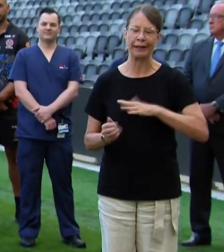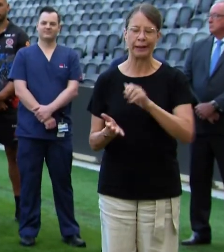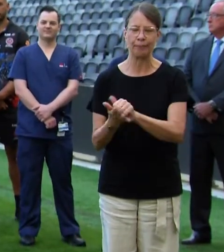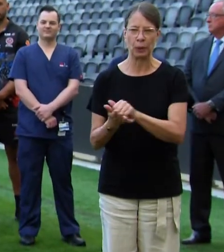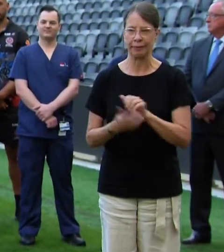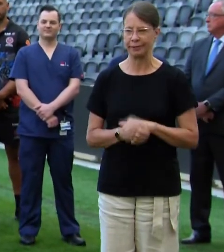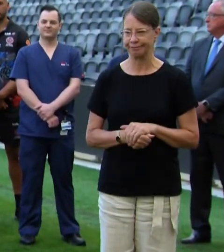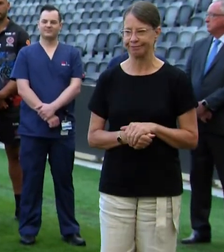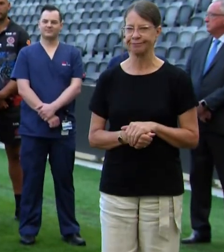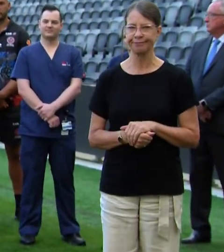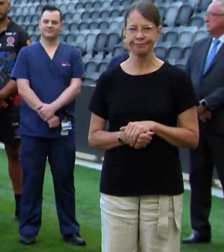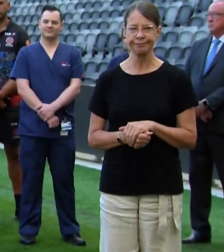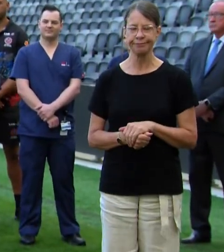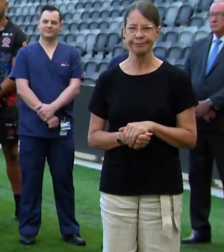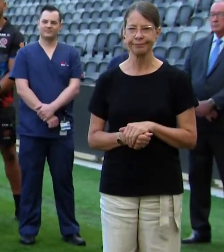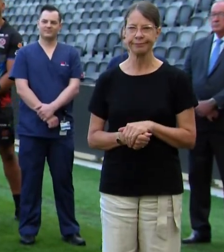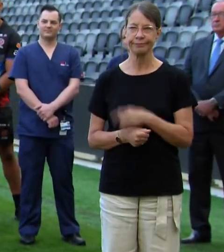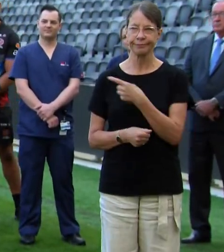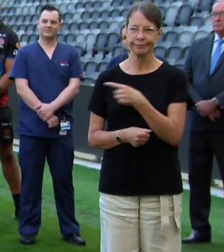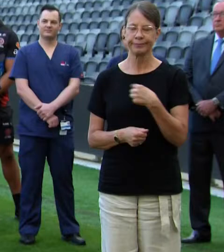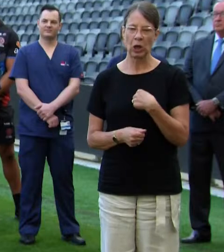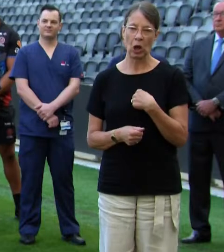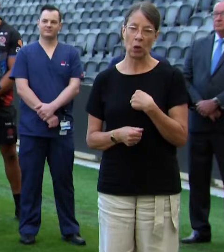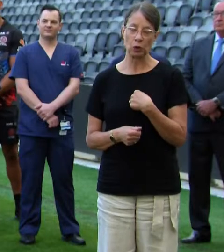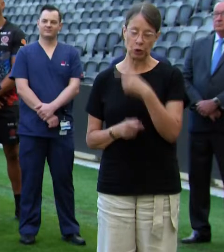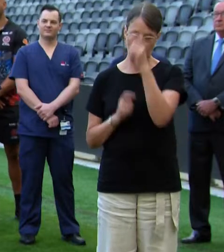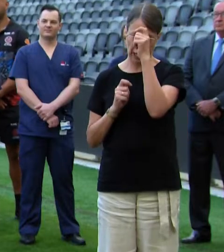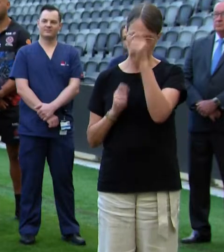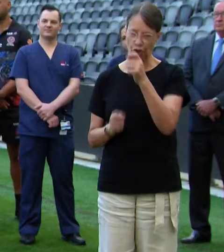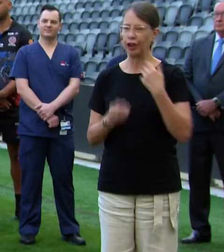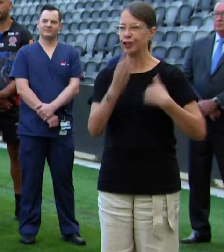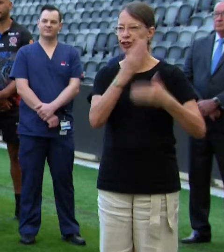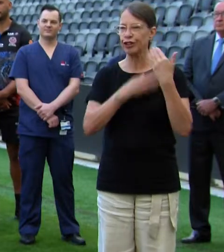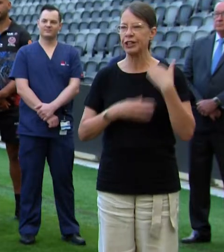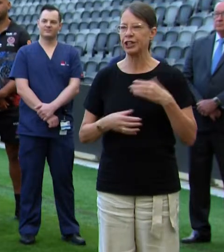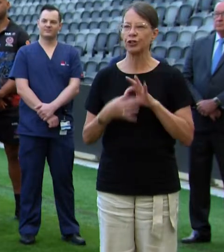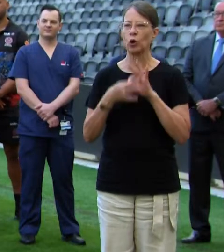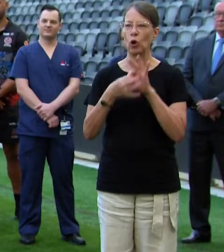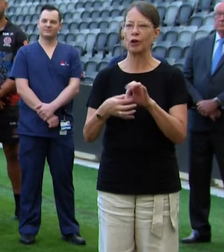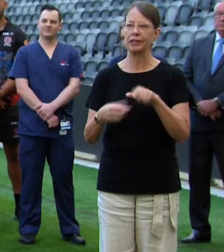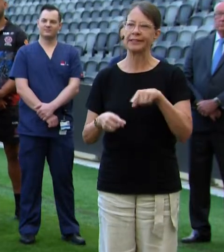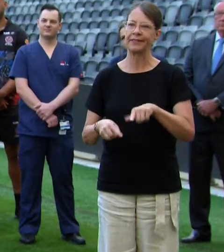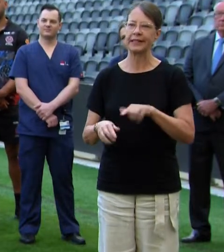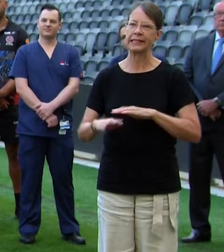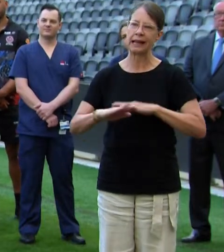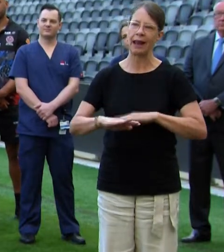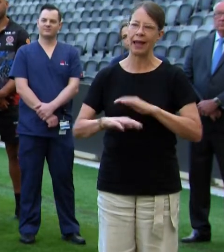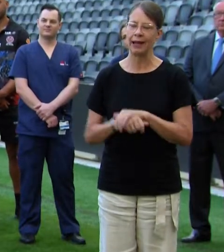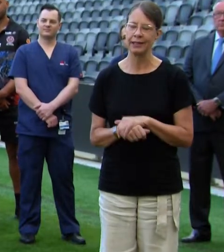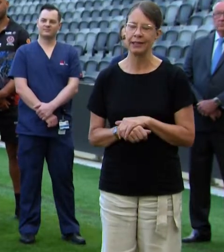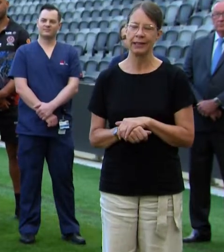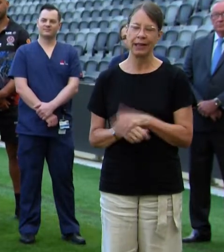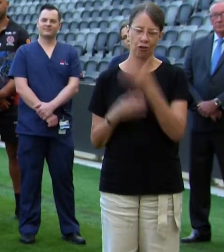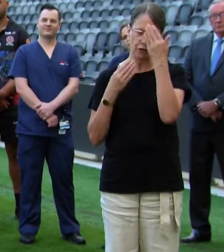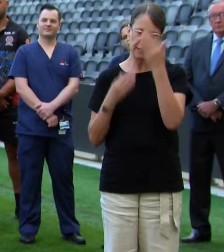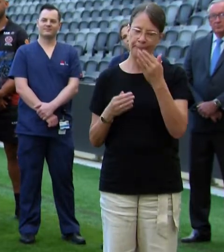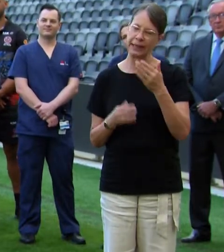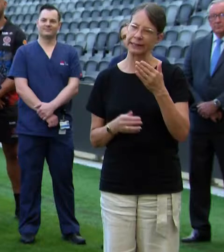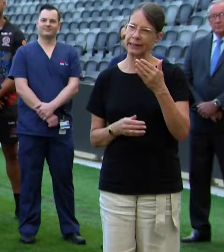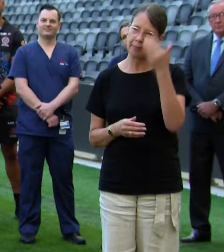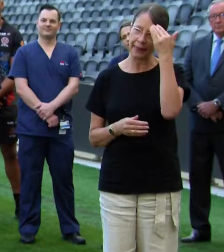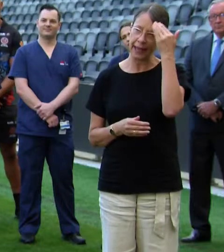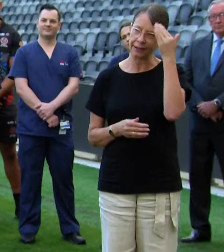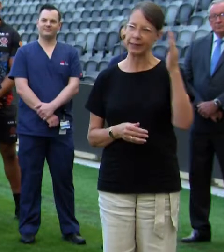Thanks very much. Can I start by acknowledging the traditional owners of the land and pay my respect to elders past, present and emerging. Can I